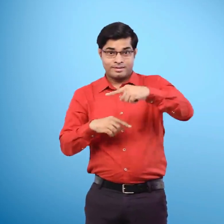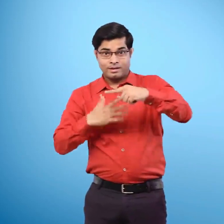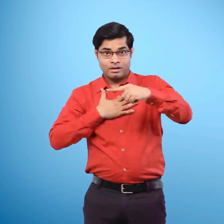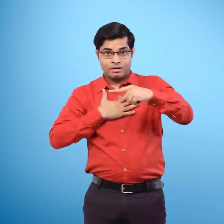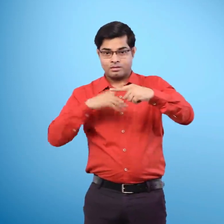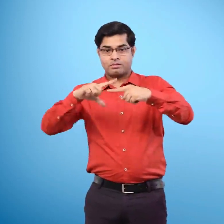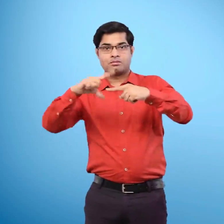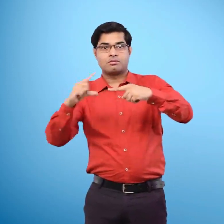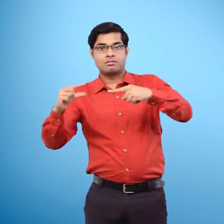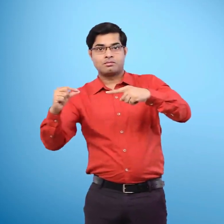side alternatively.